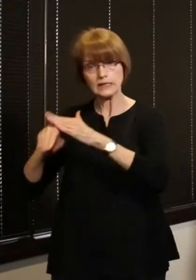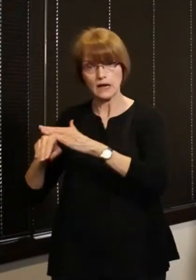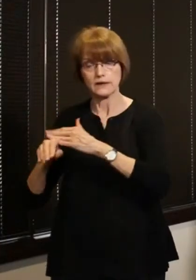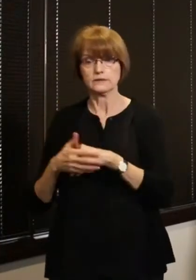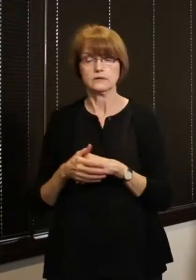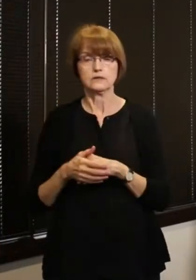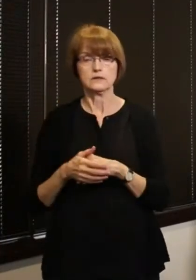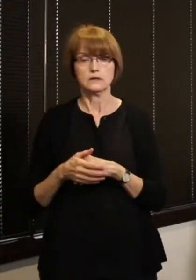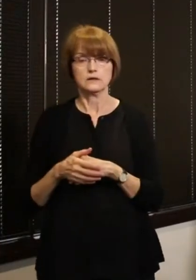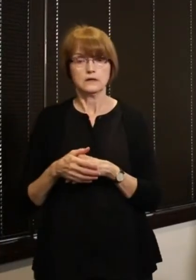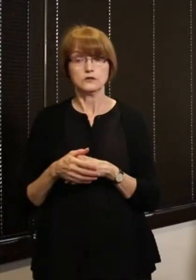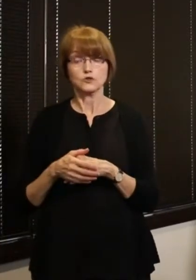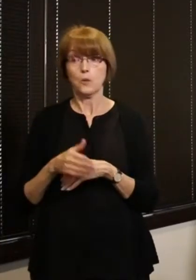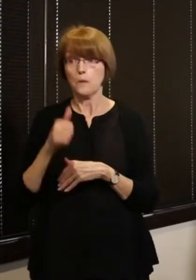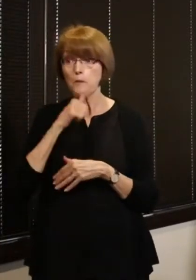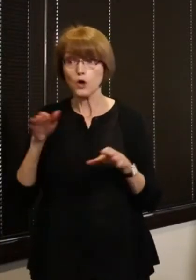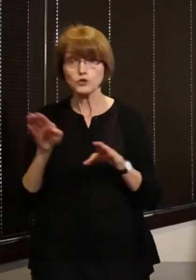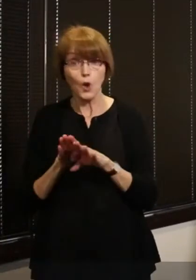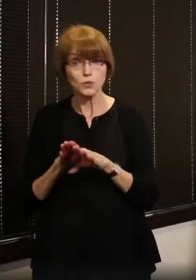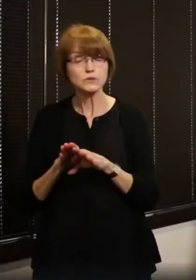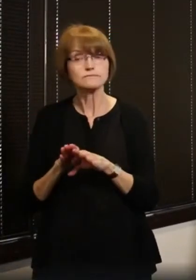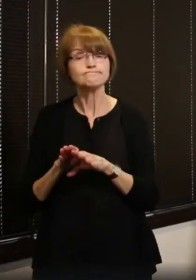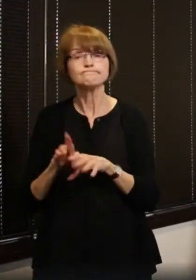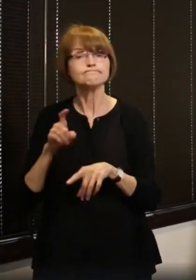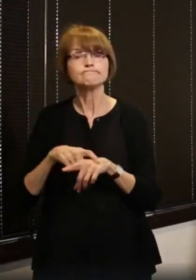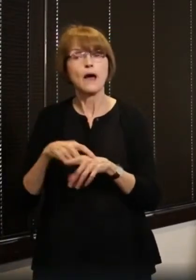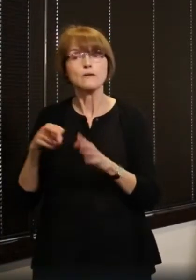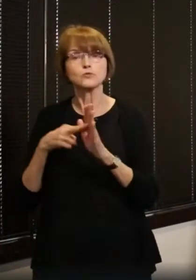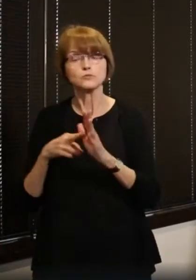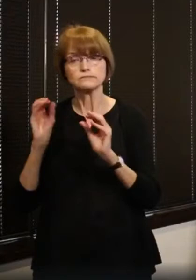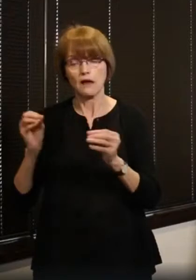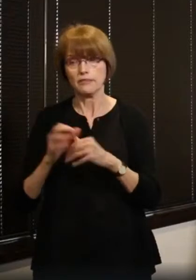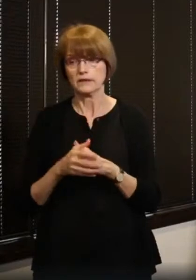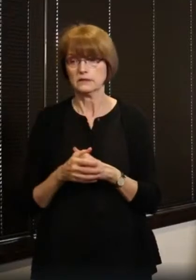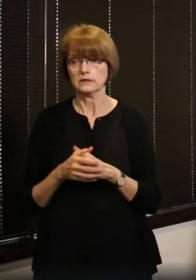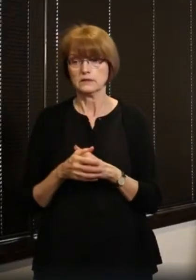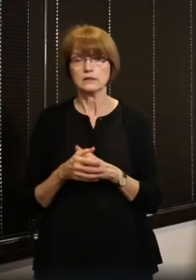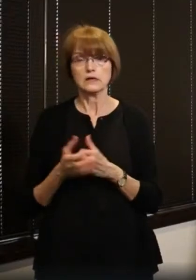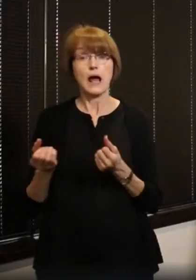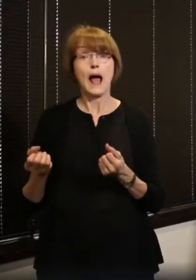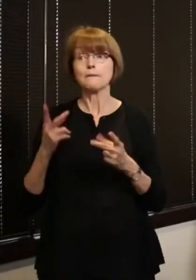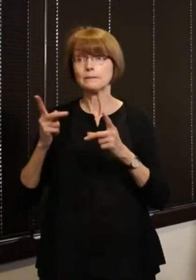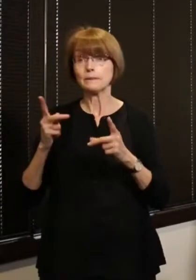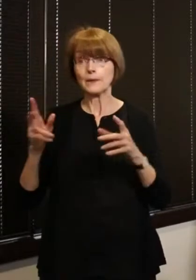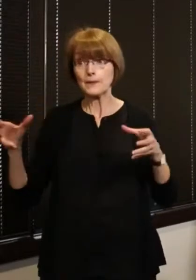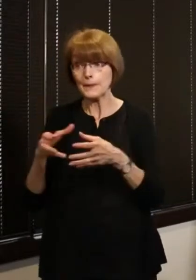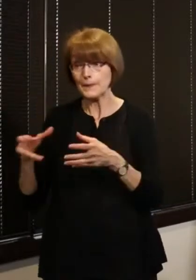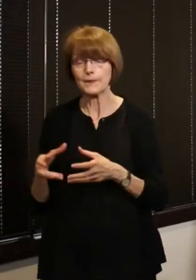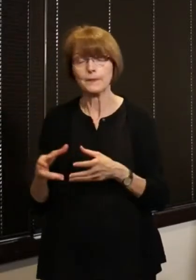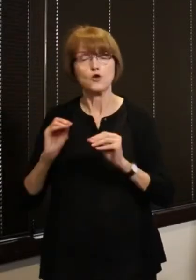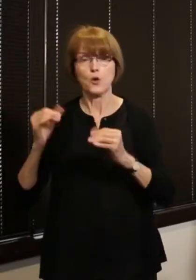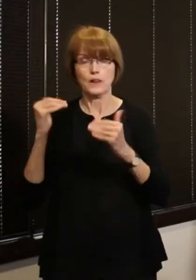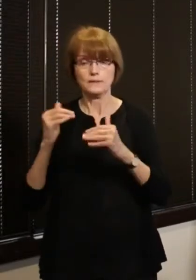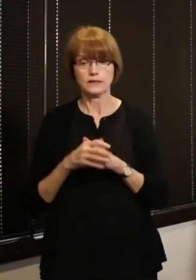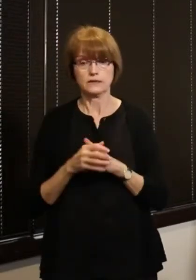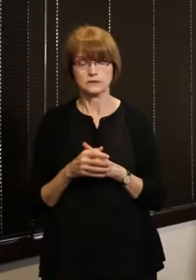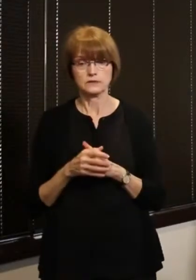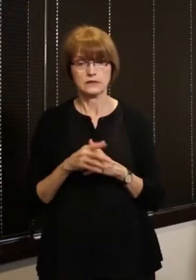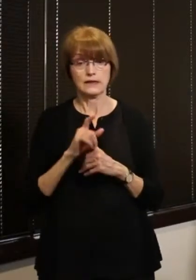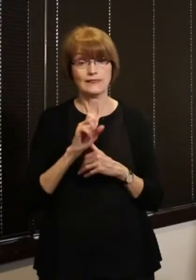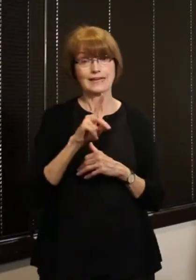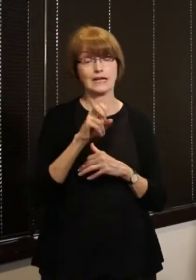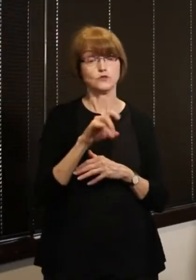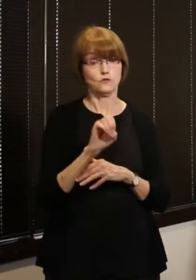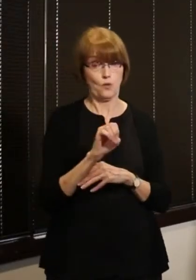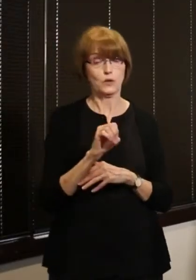bars must close. There are no limits in the size of gatherings. According to the task force, the moving average of new hospital admissions